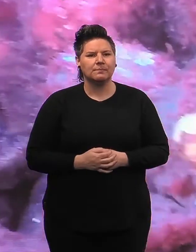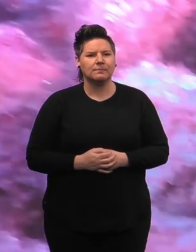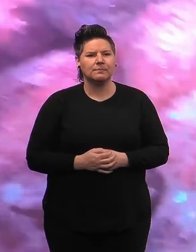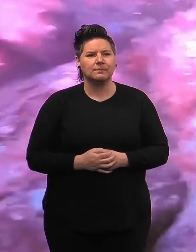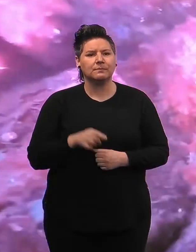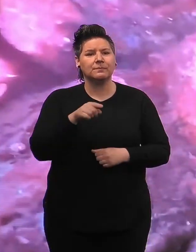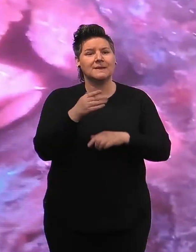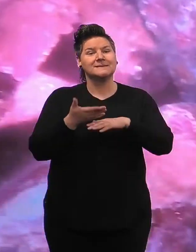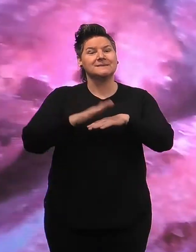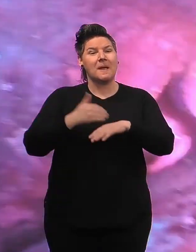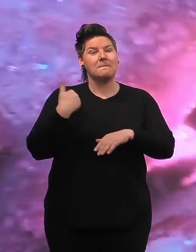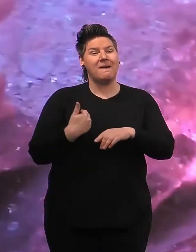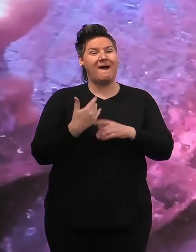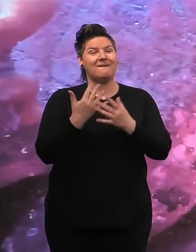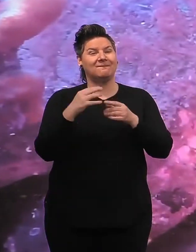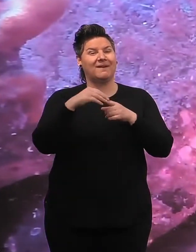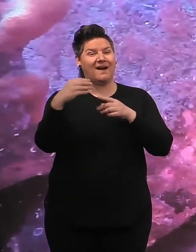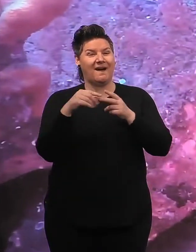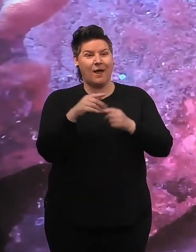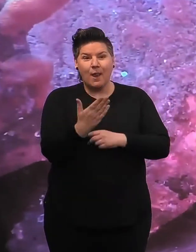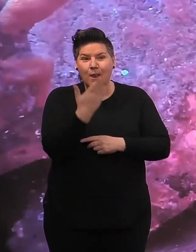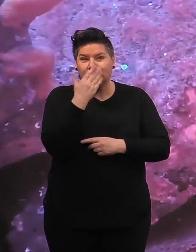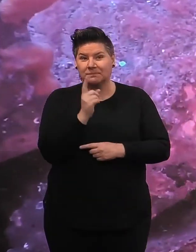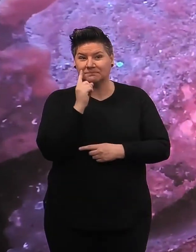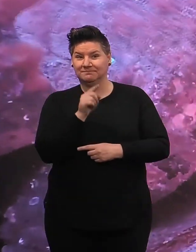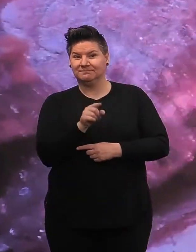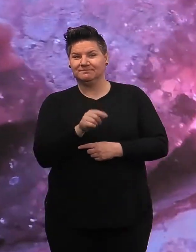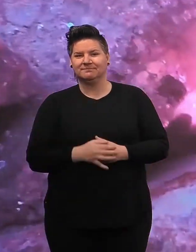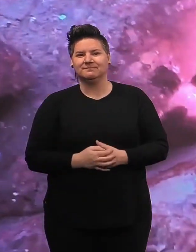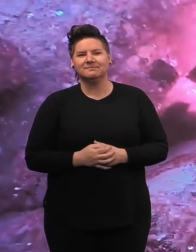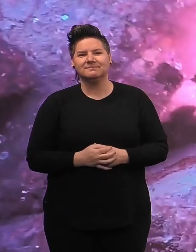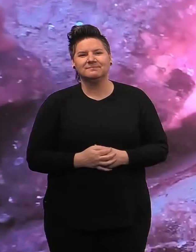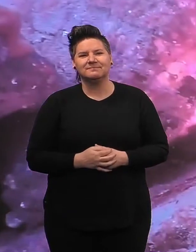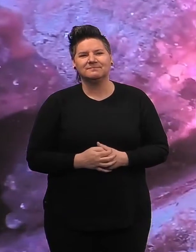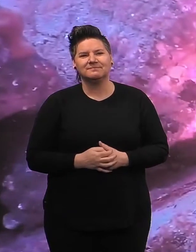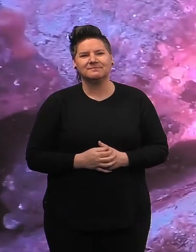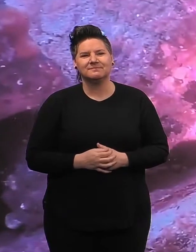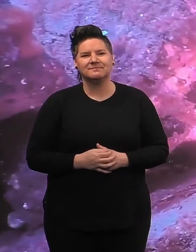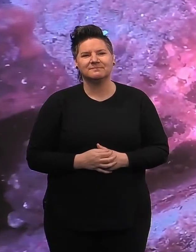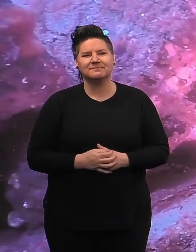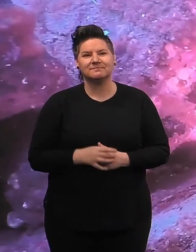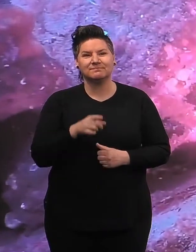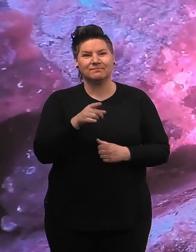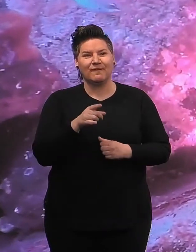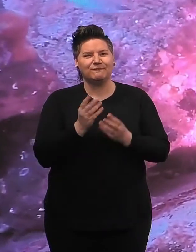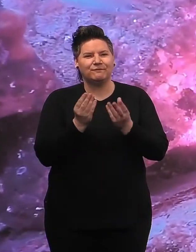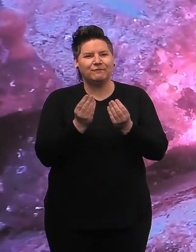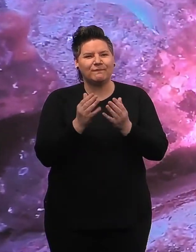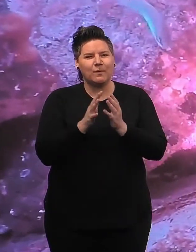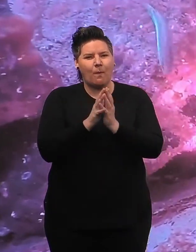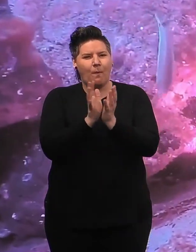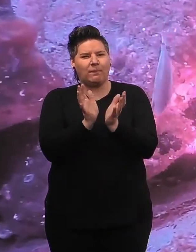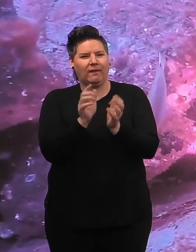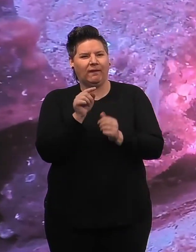This dead man's fingers here is closed up, but in a minute you'll see some that are very fluffy and open. They close